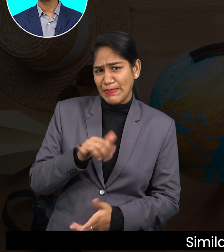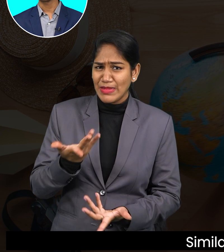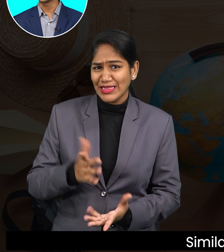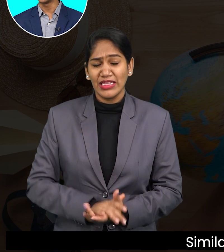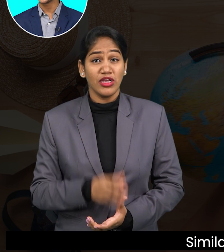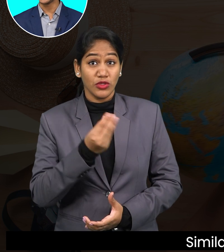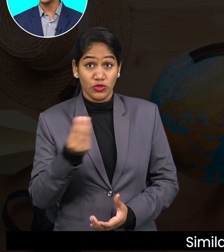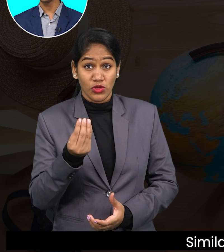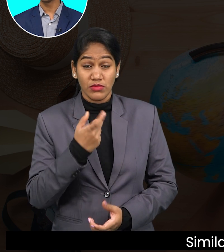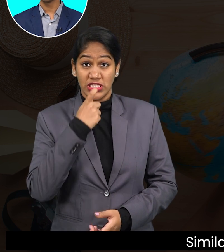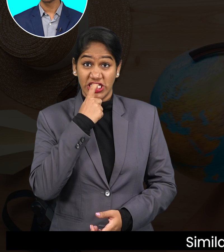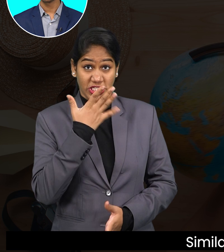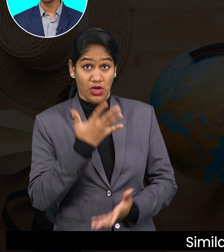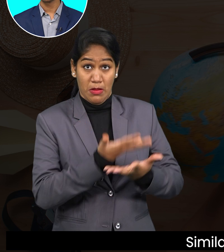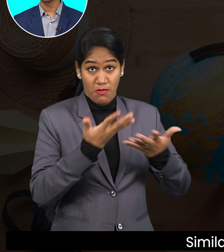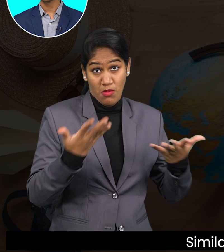Similarly, some are shiny,